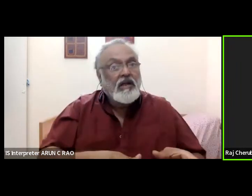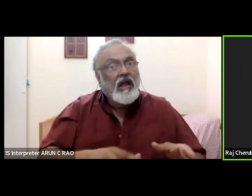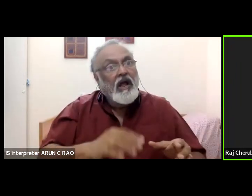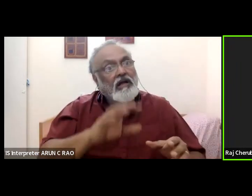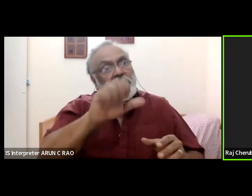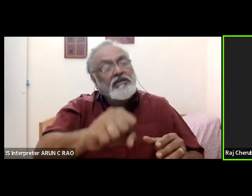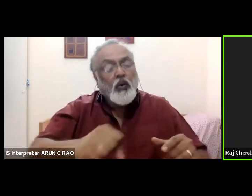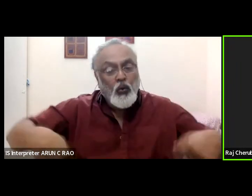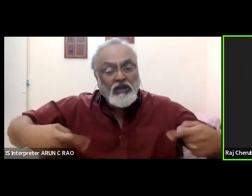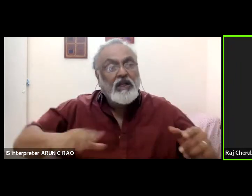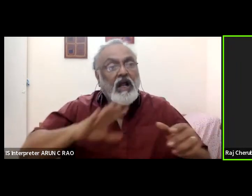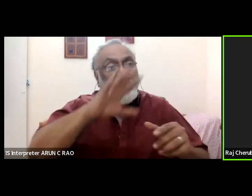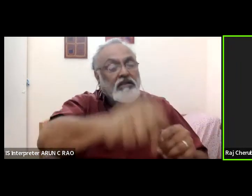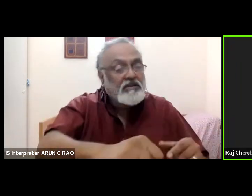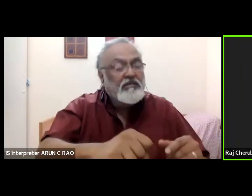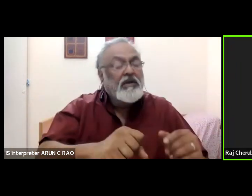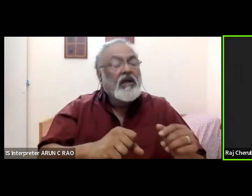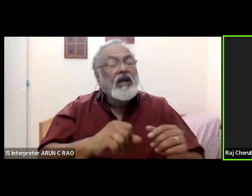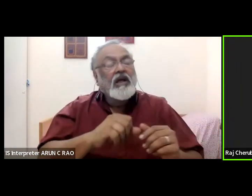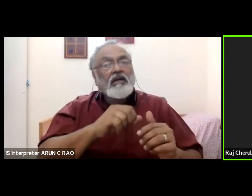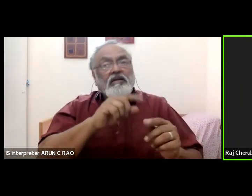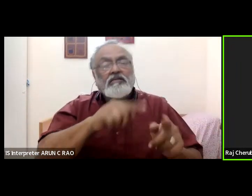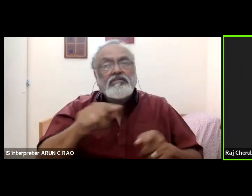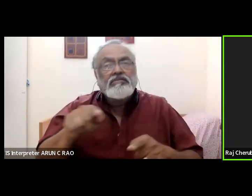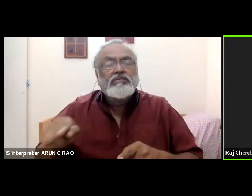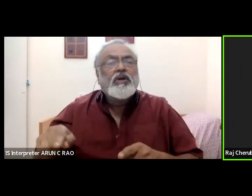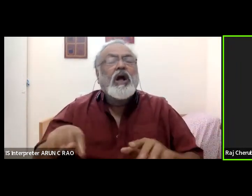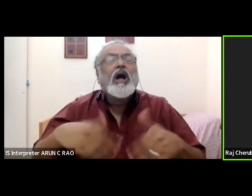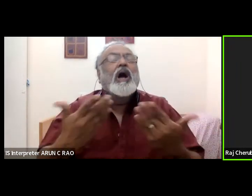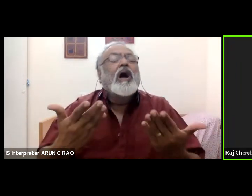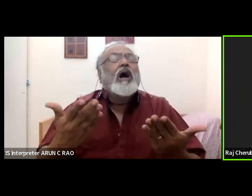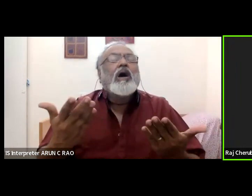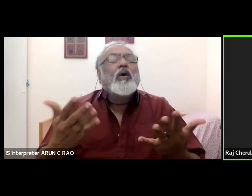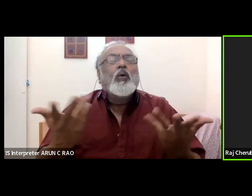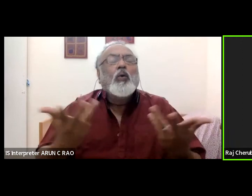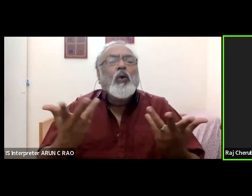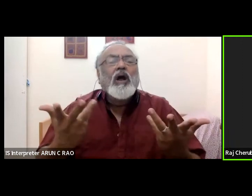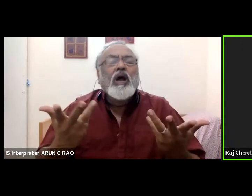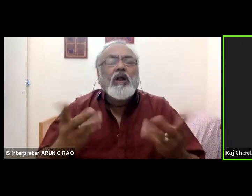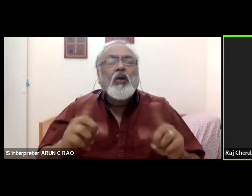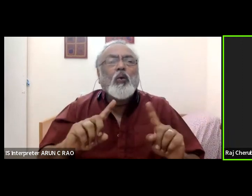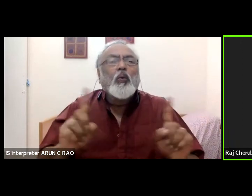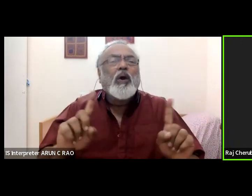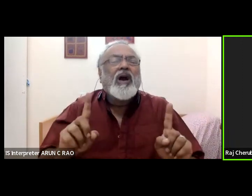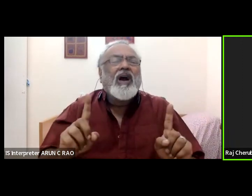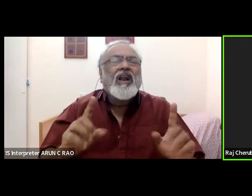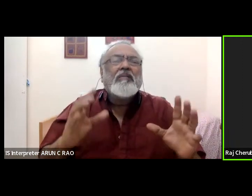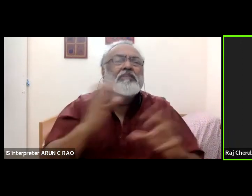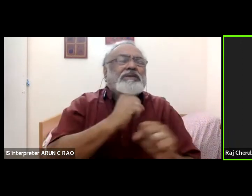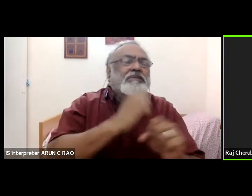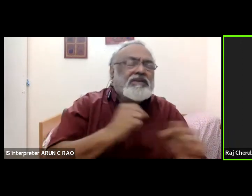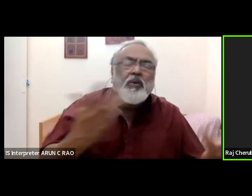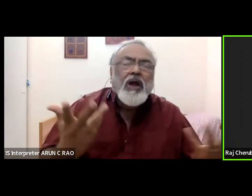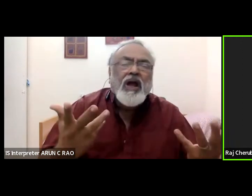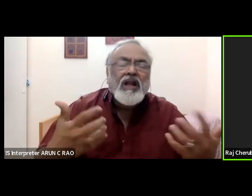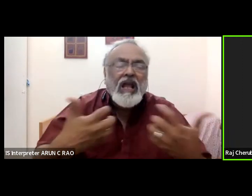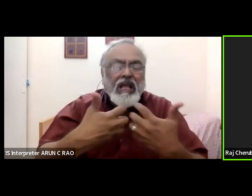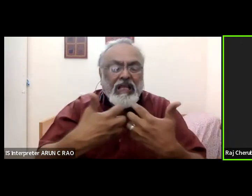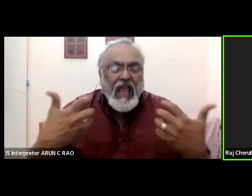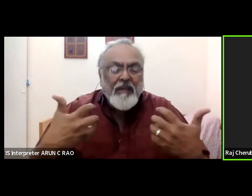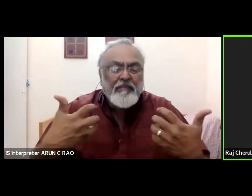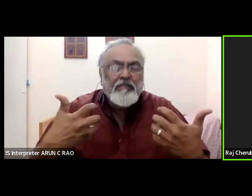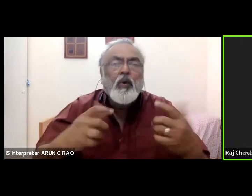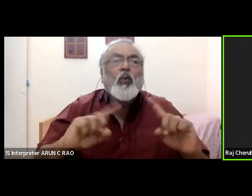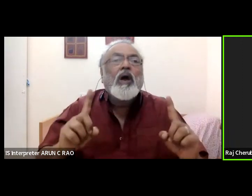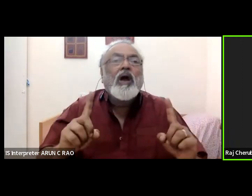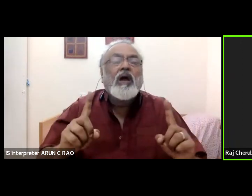ways? What is how practical is it? Where are we missing? What are the gaps? I think it is time to get into the action